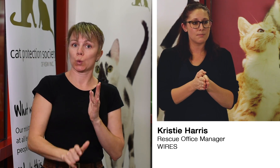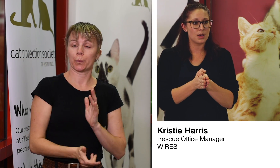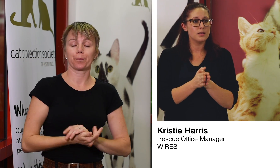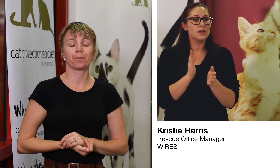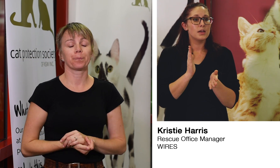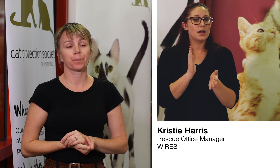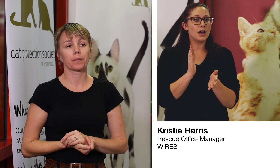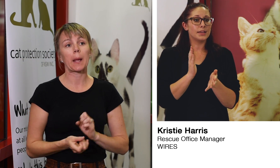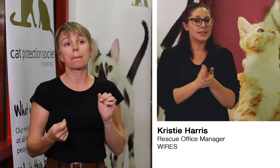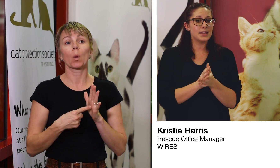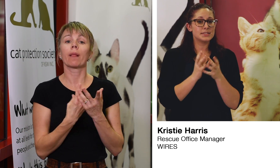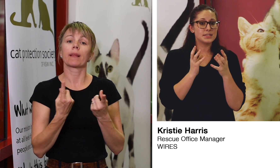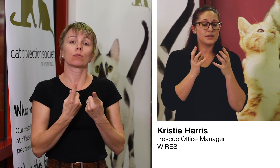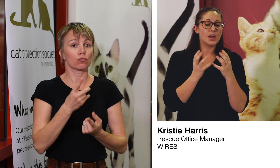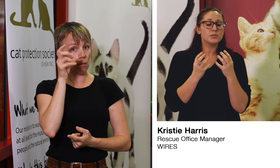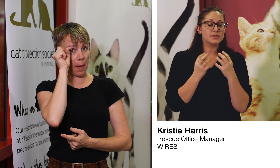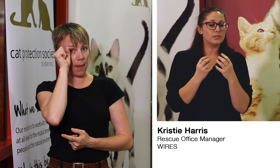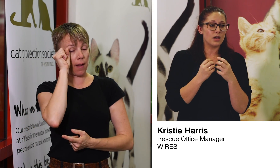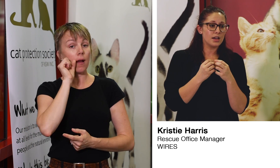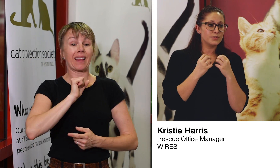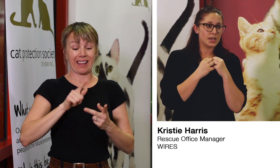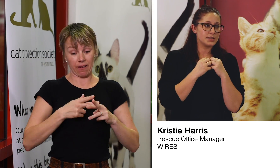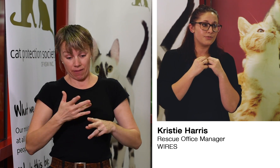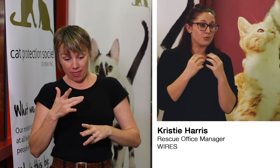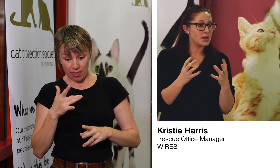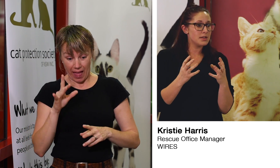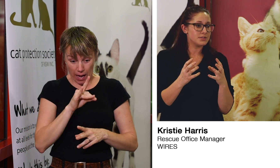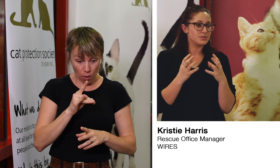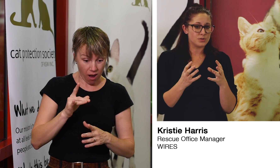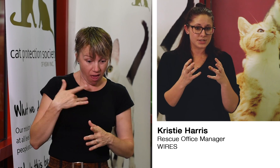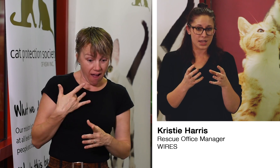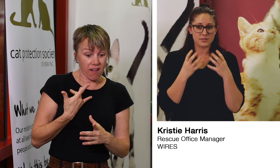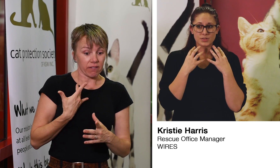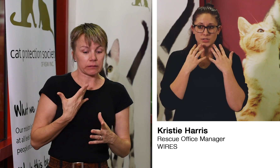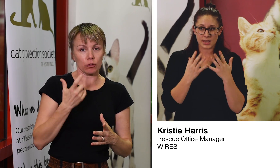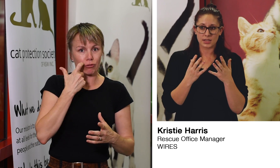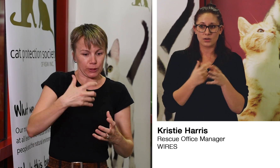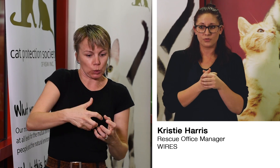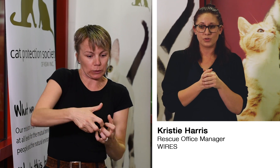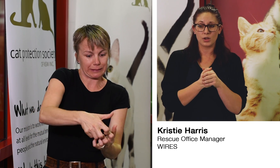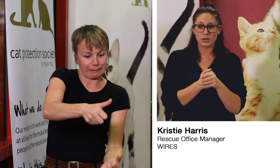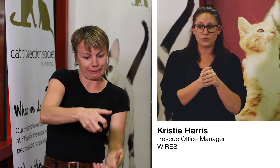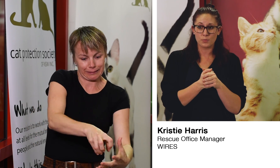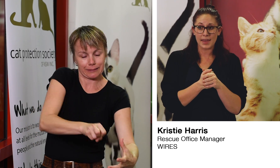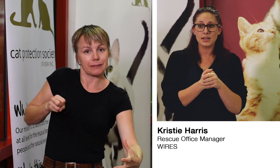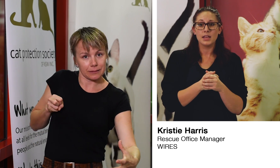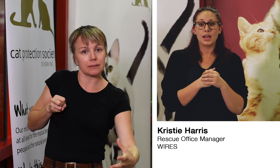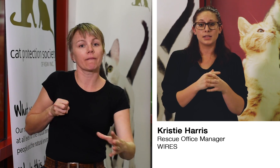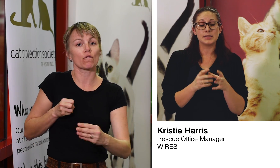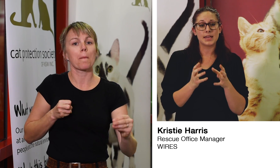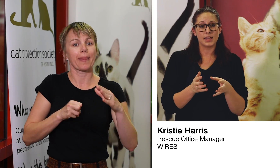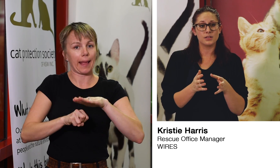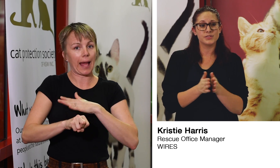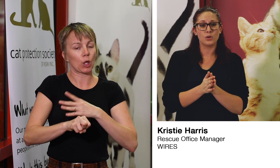to remember. If the animal is still alive, get it free as soon as you can. So take it off your pet